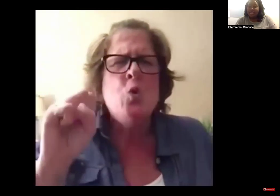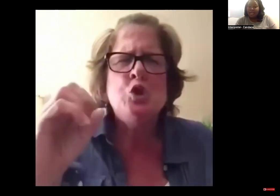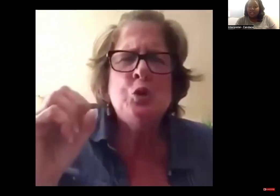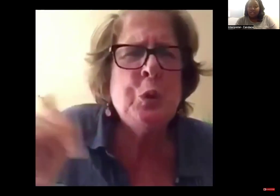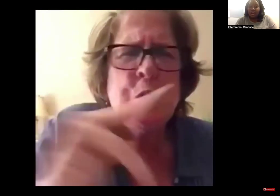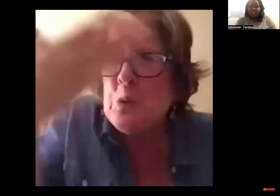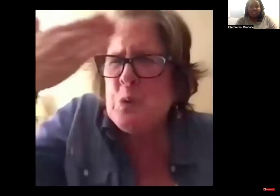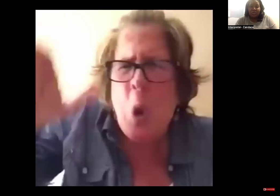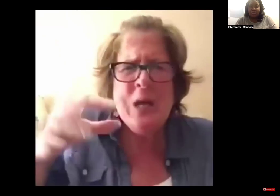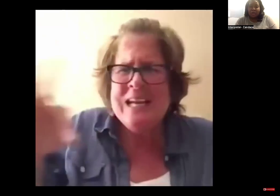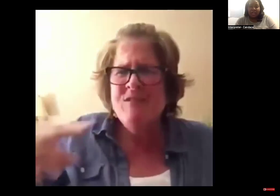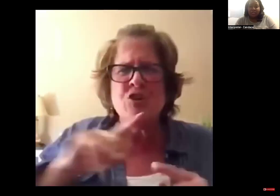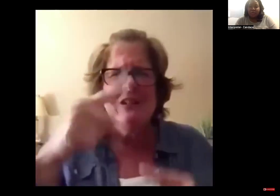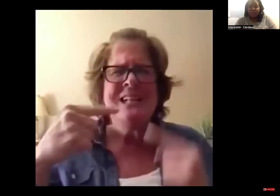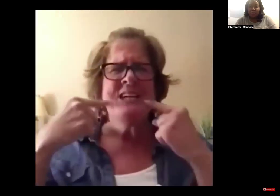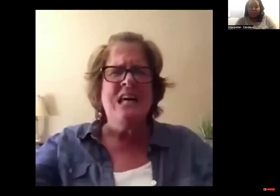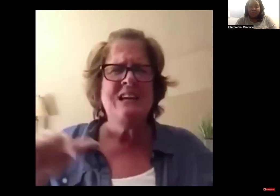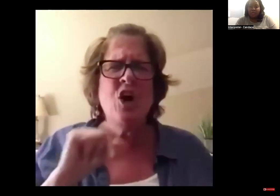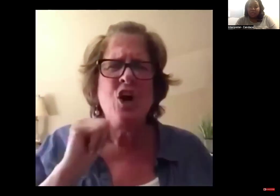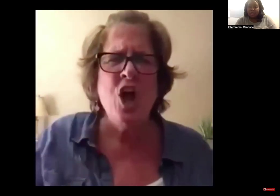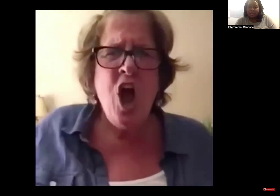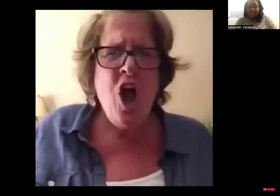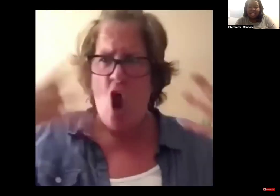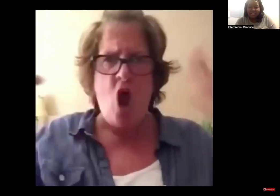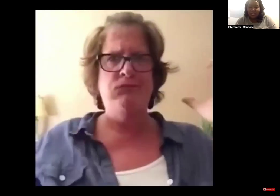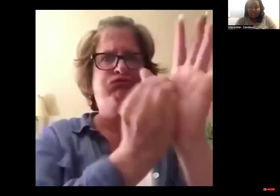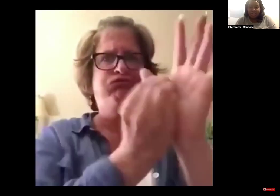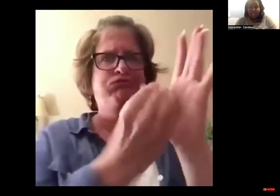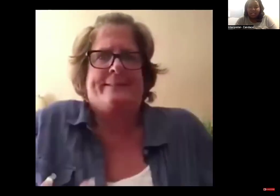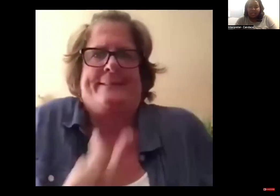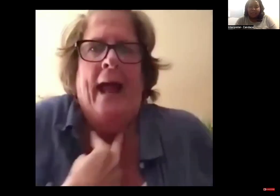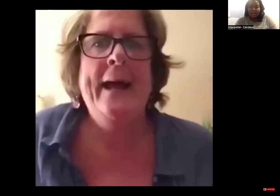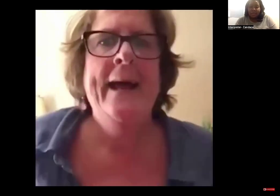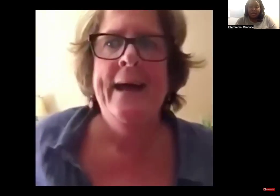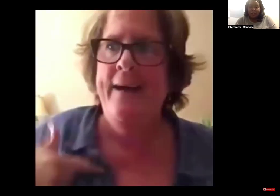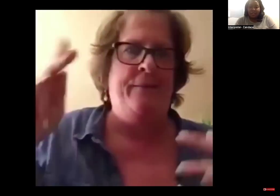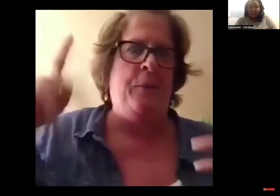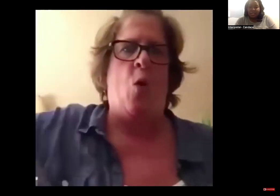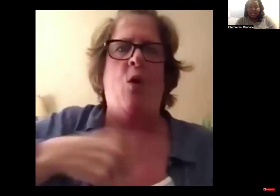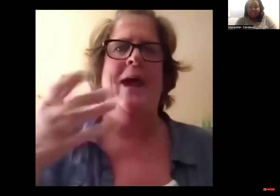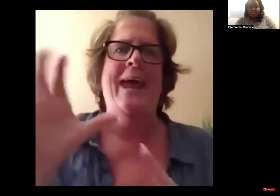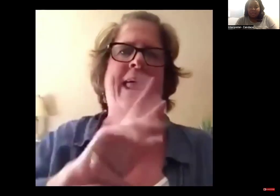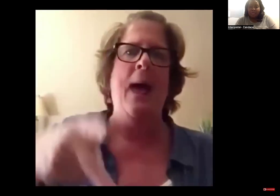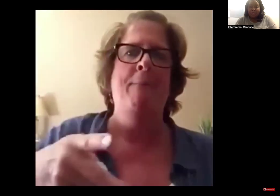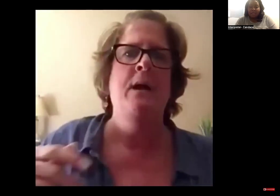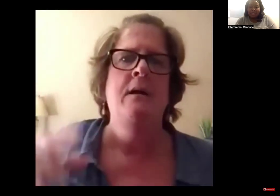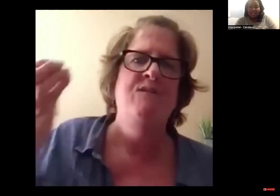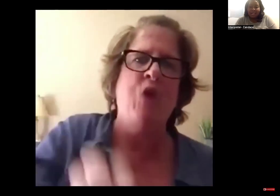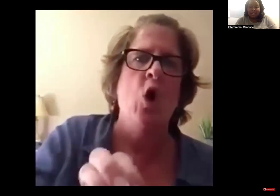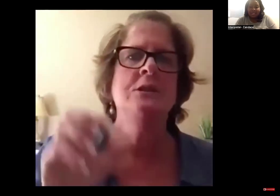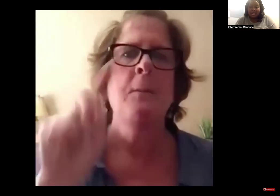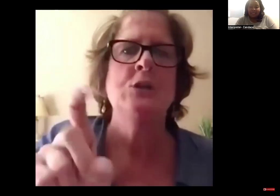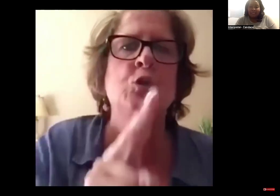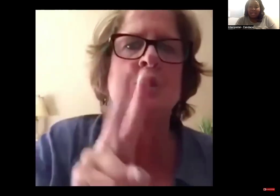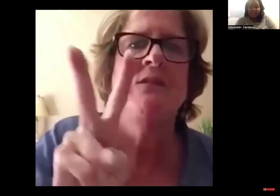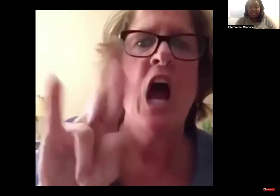I'm upset at the law, so I don't know if it's really going to be successful or not. But whoever put that into motion, I'm